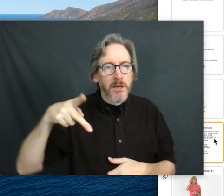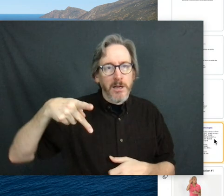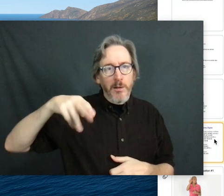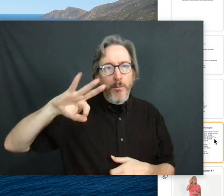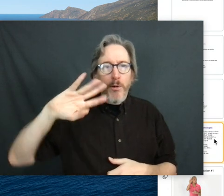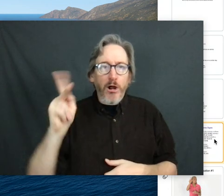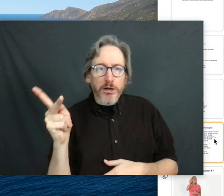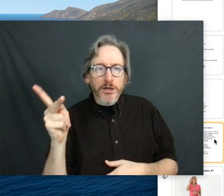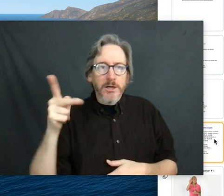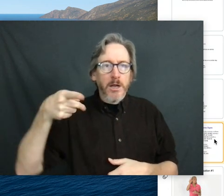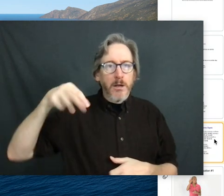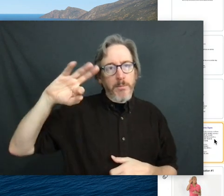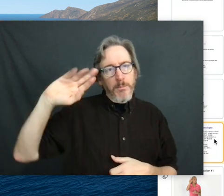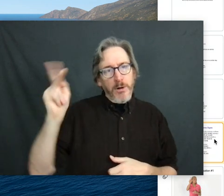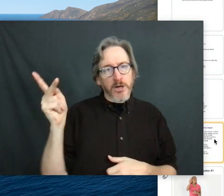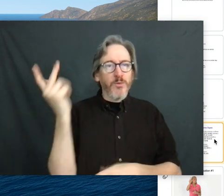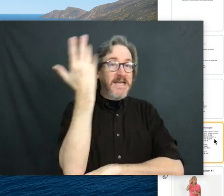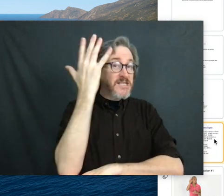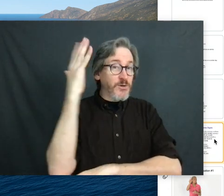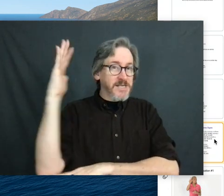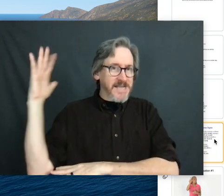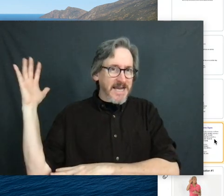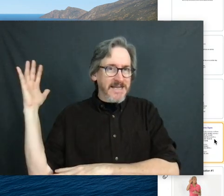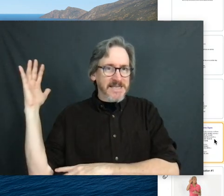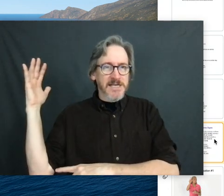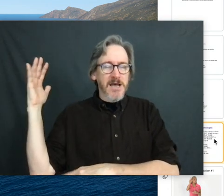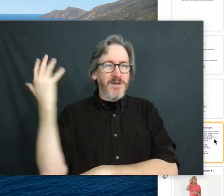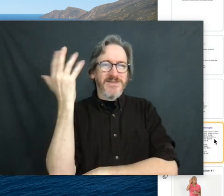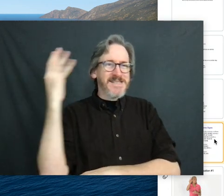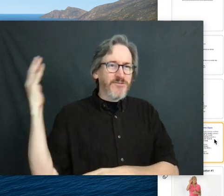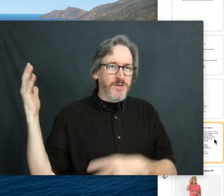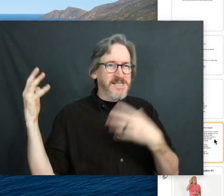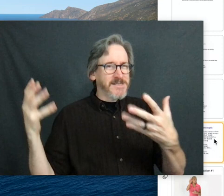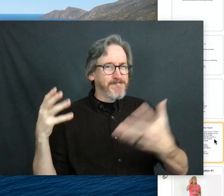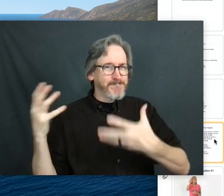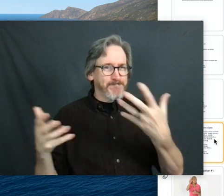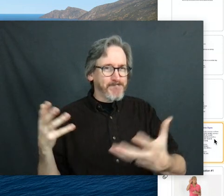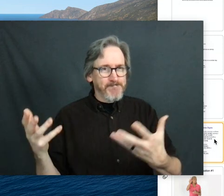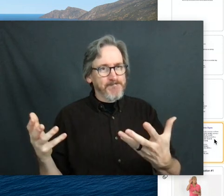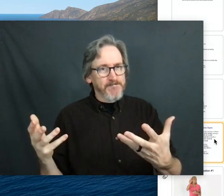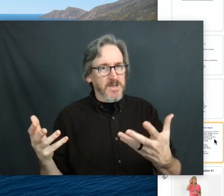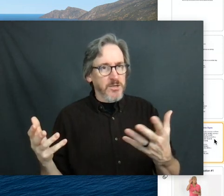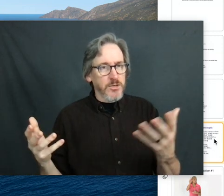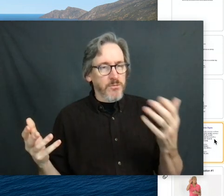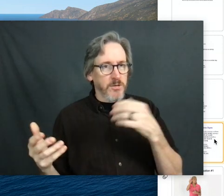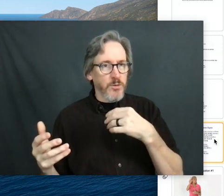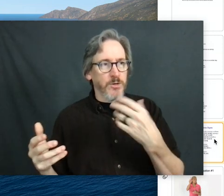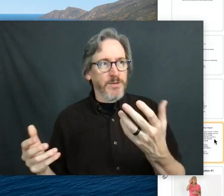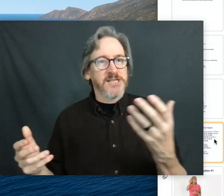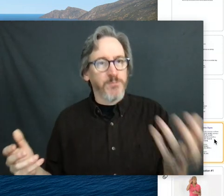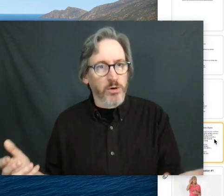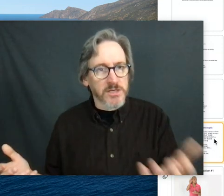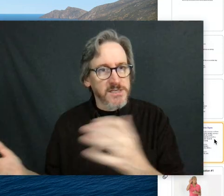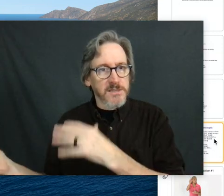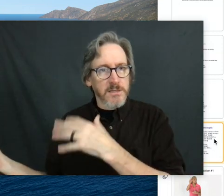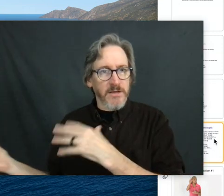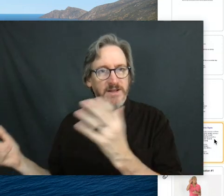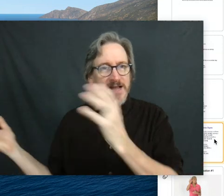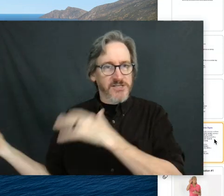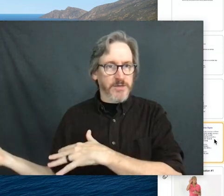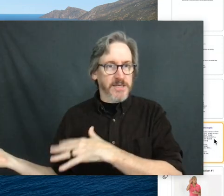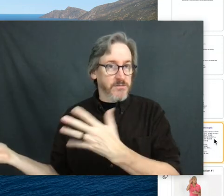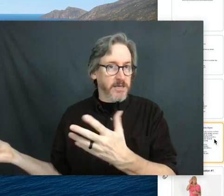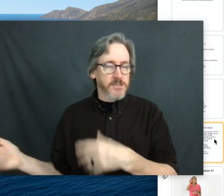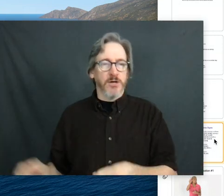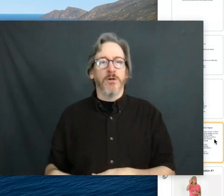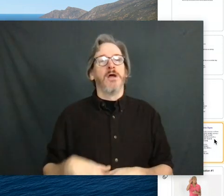Park. Park. Park. You could sign this, but if it doesn't have trees, you wouldn't play sports if it